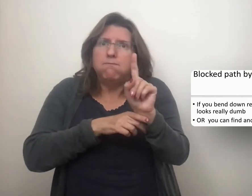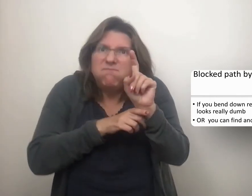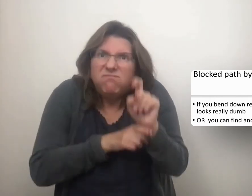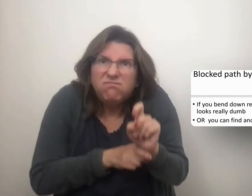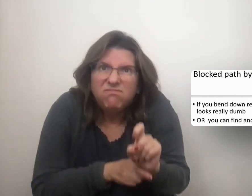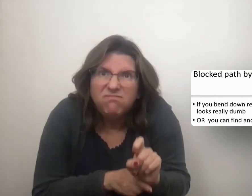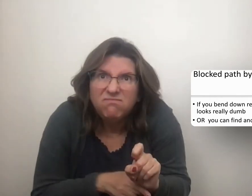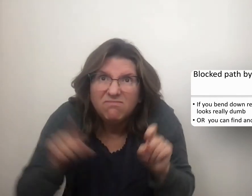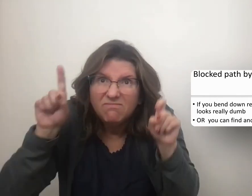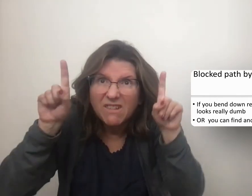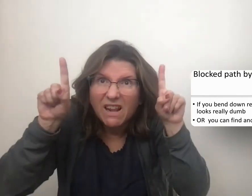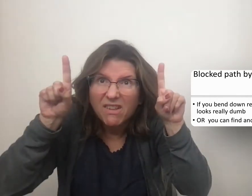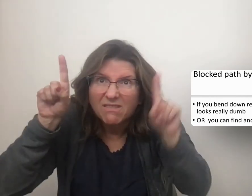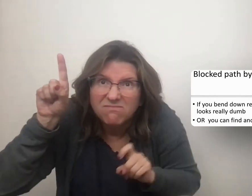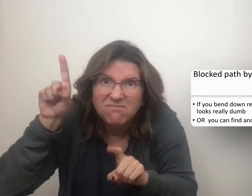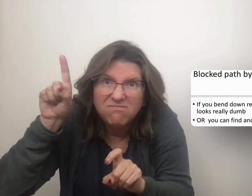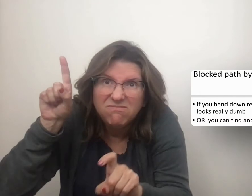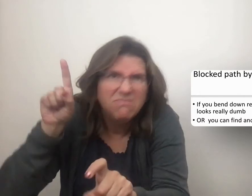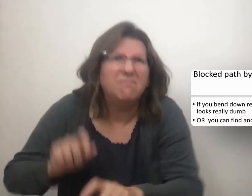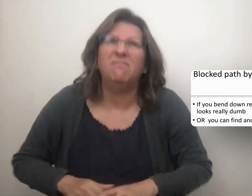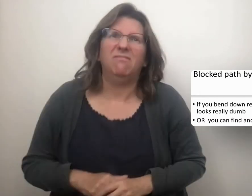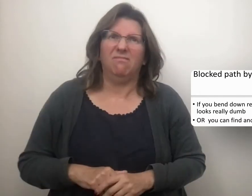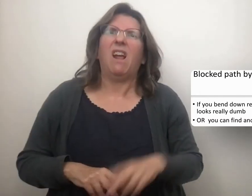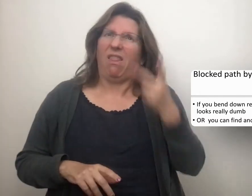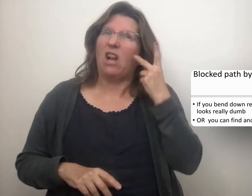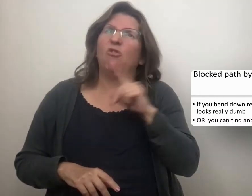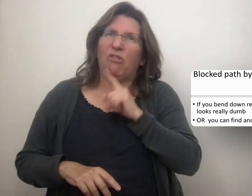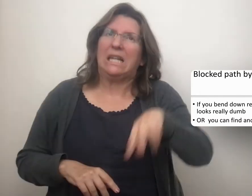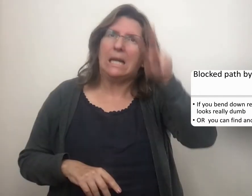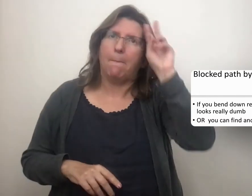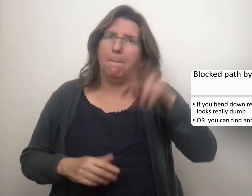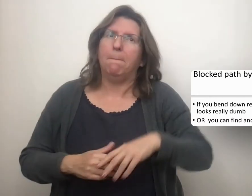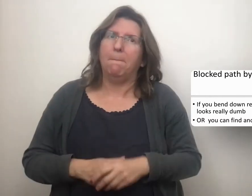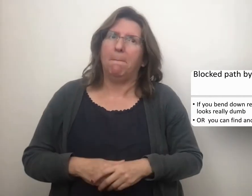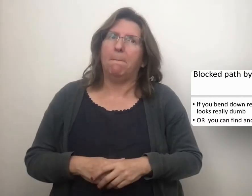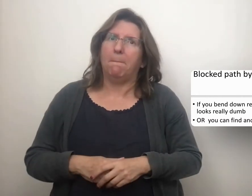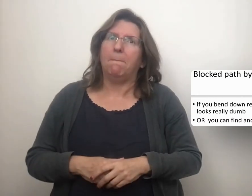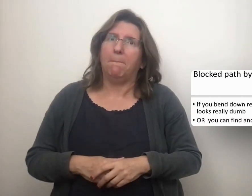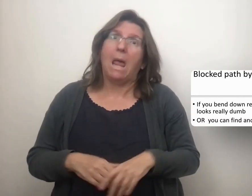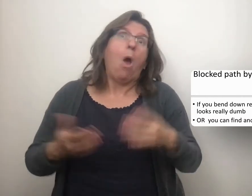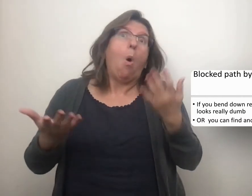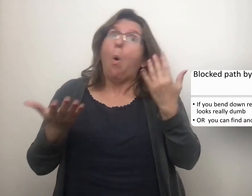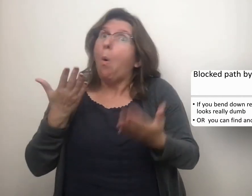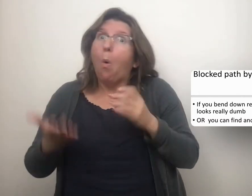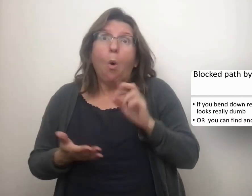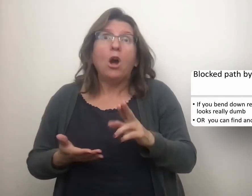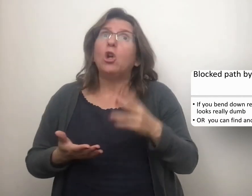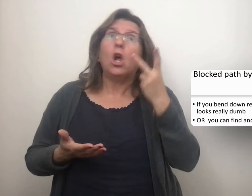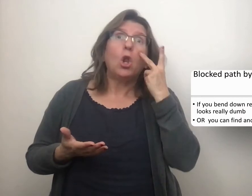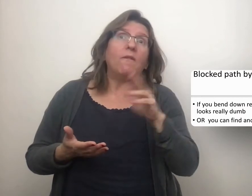Unbelievably, some people actually bend down and pass between two signers. They think this is polite, but it's even